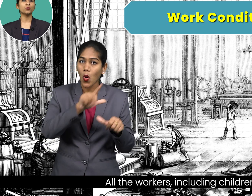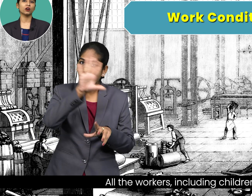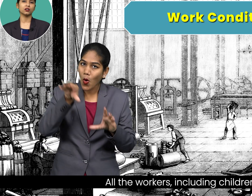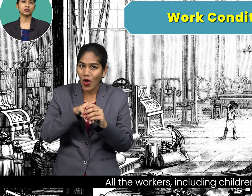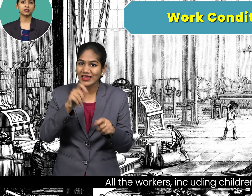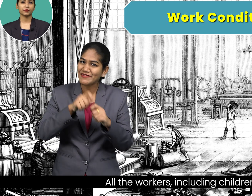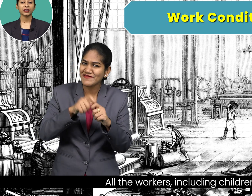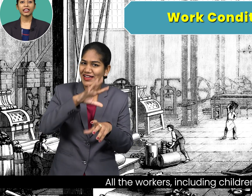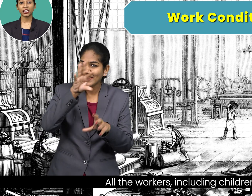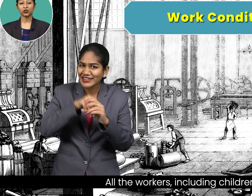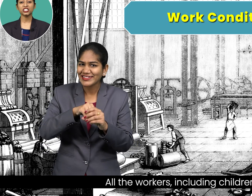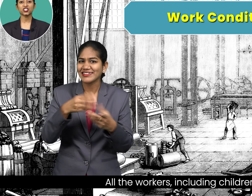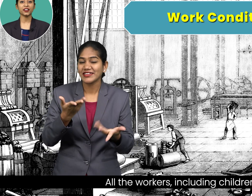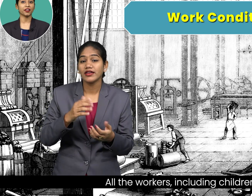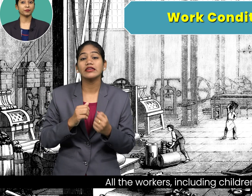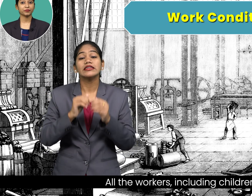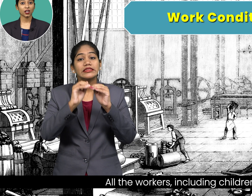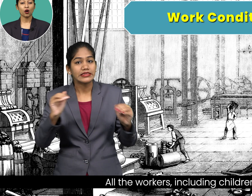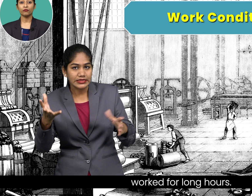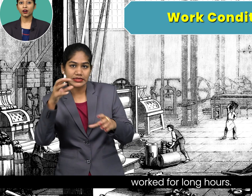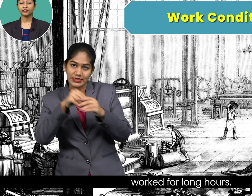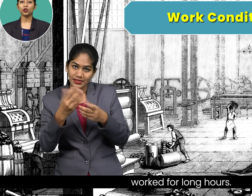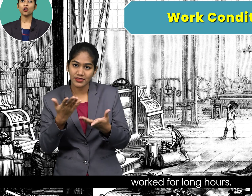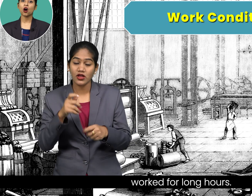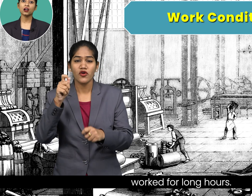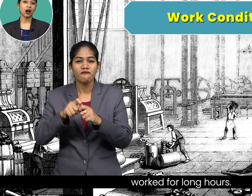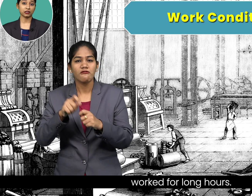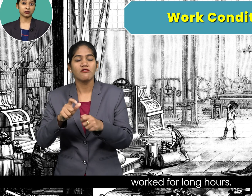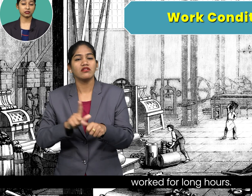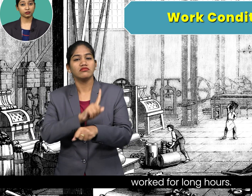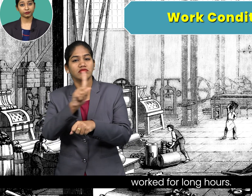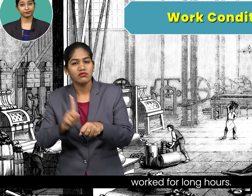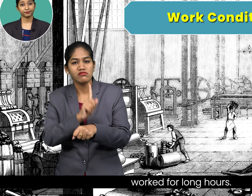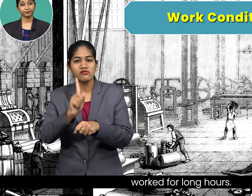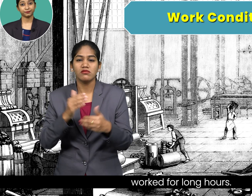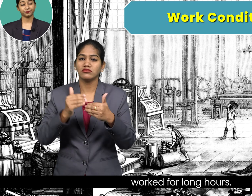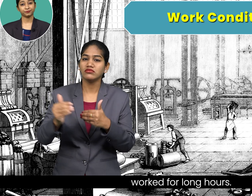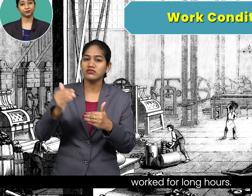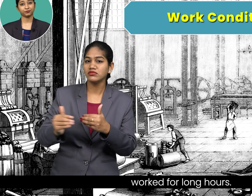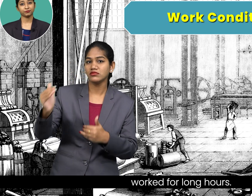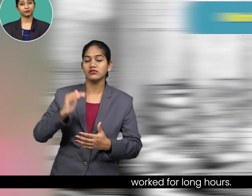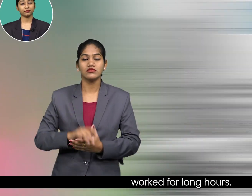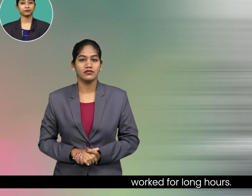All the workers, including children, worked for long hours.